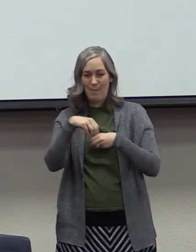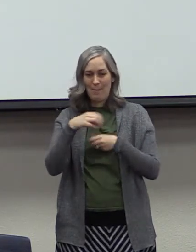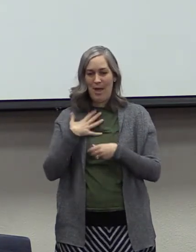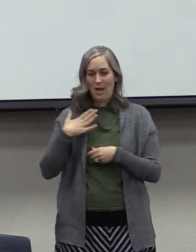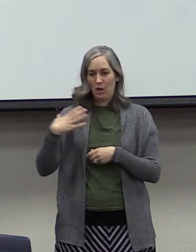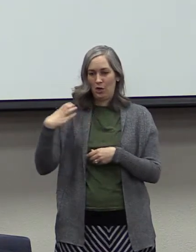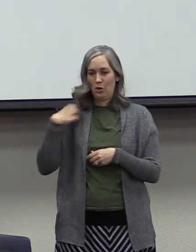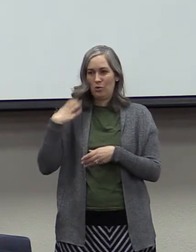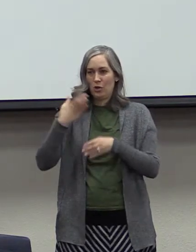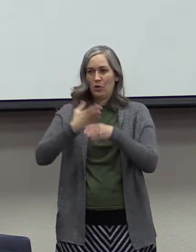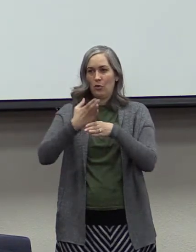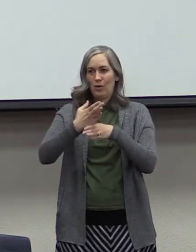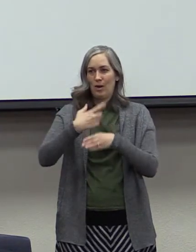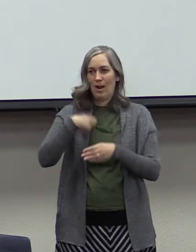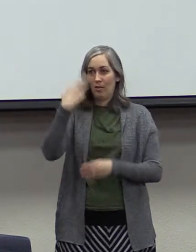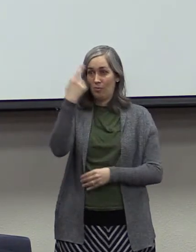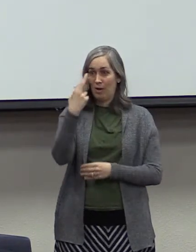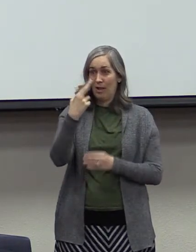not everything."